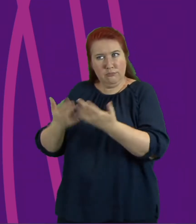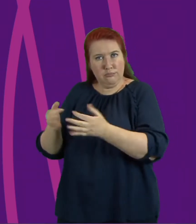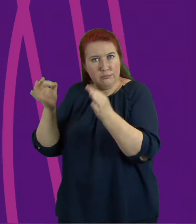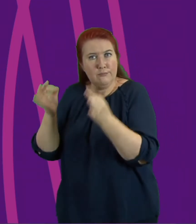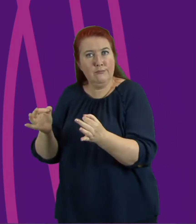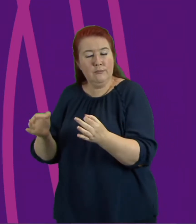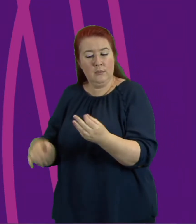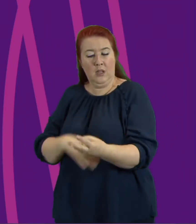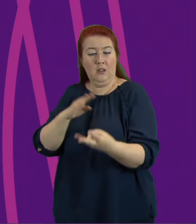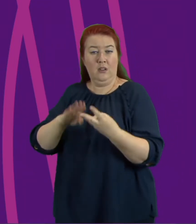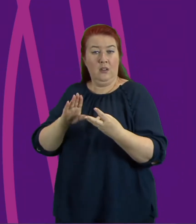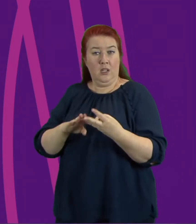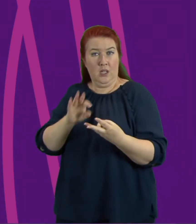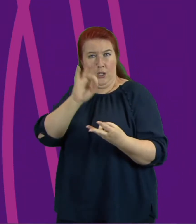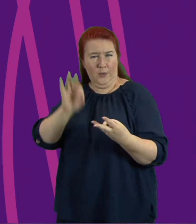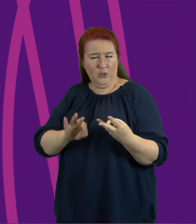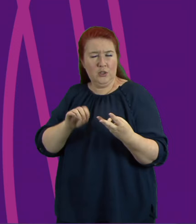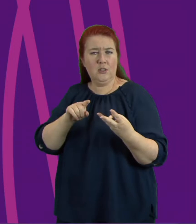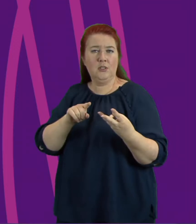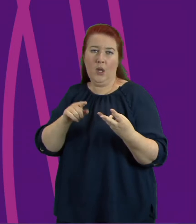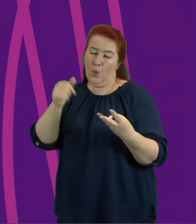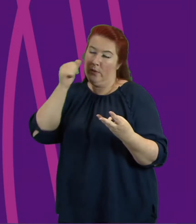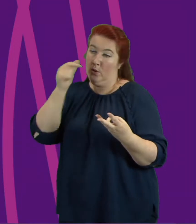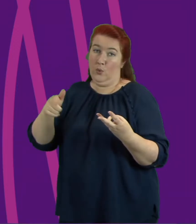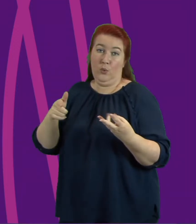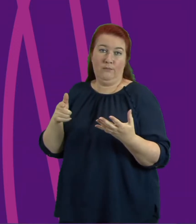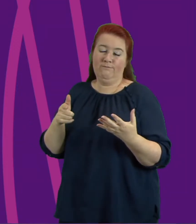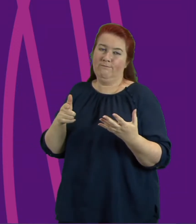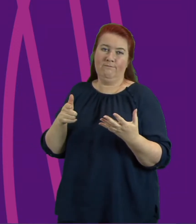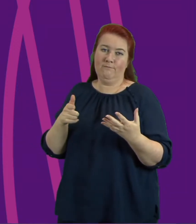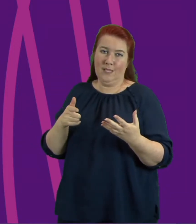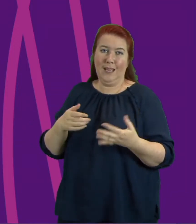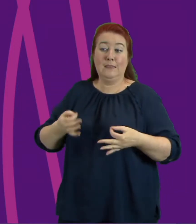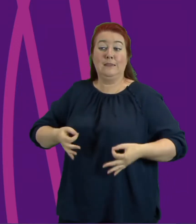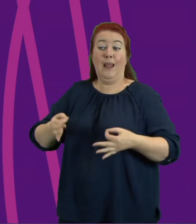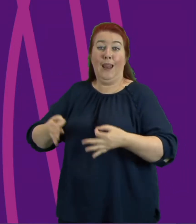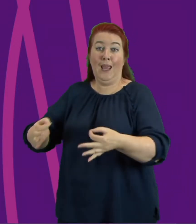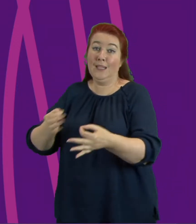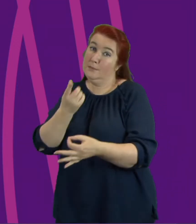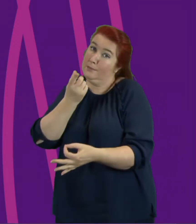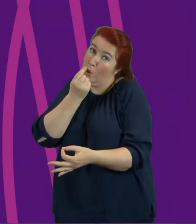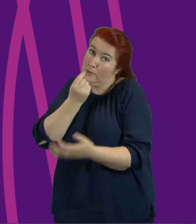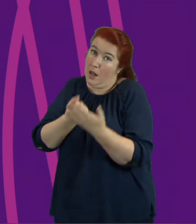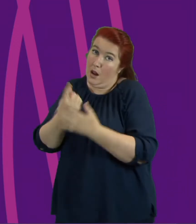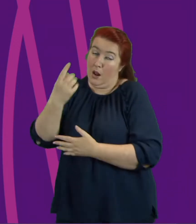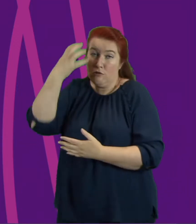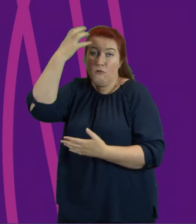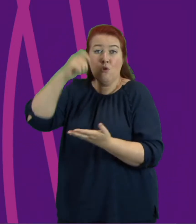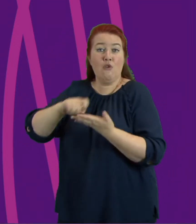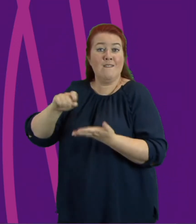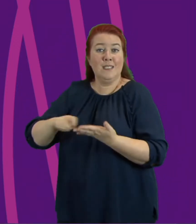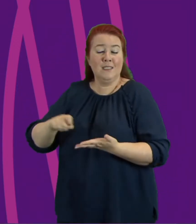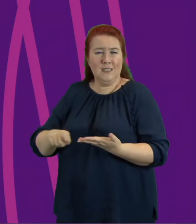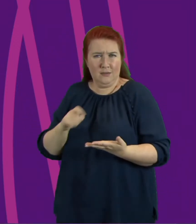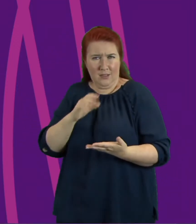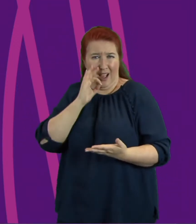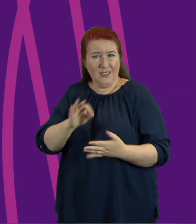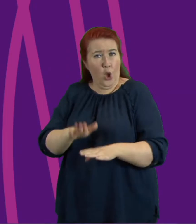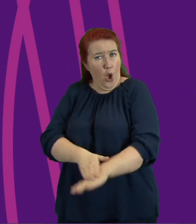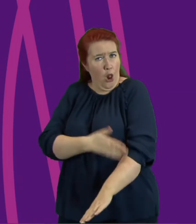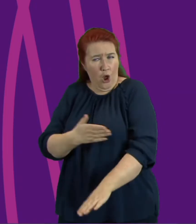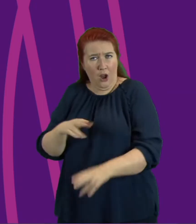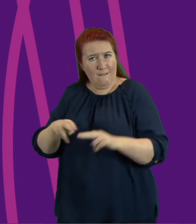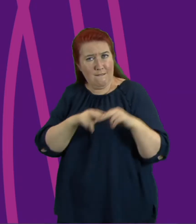finally, because we know unacceptable delays are not unheard of at the Crown Office, can I ask how long families can expect to